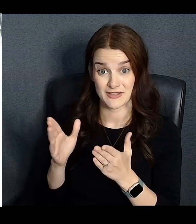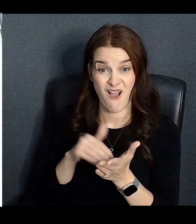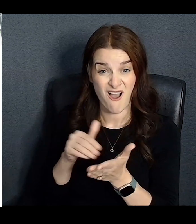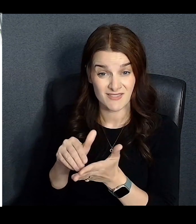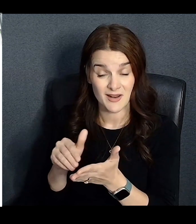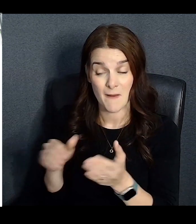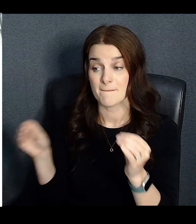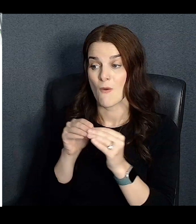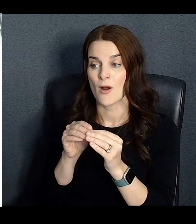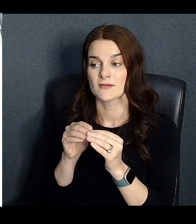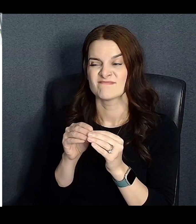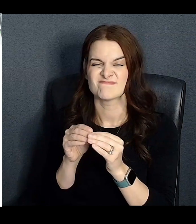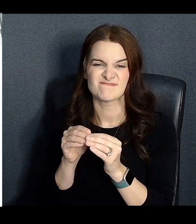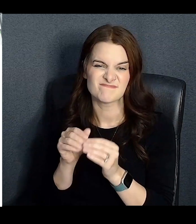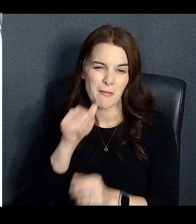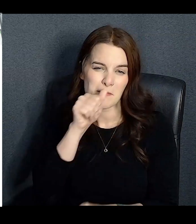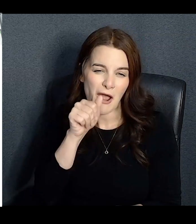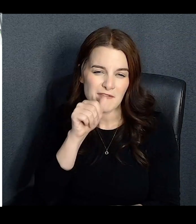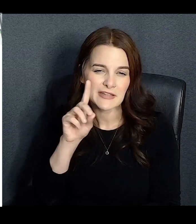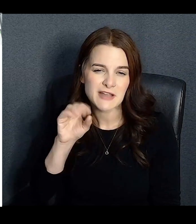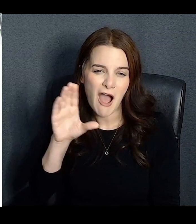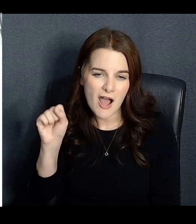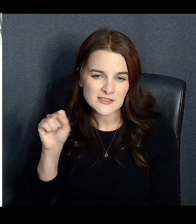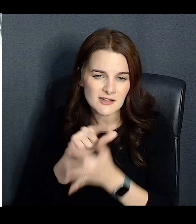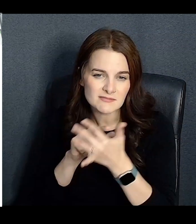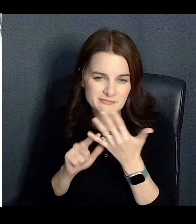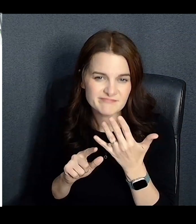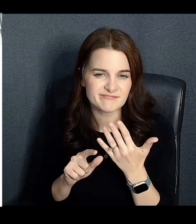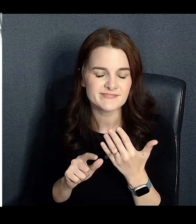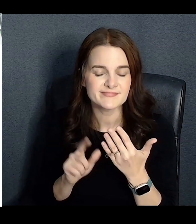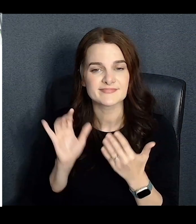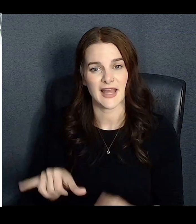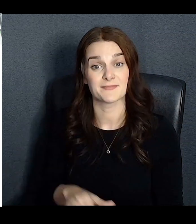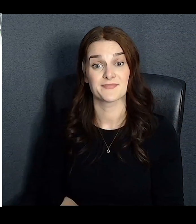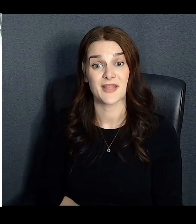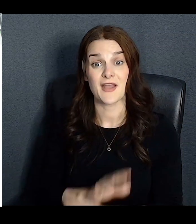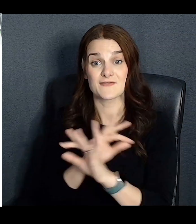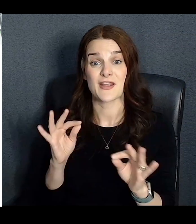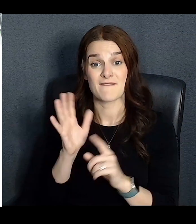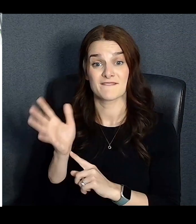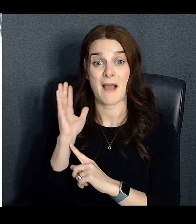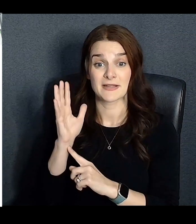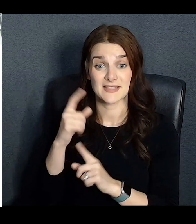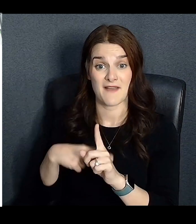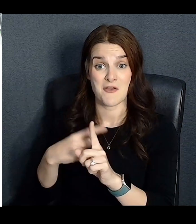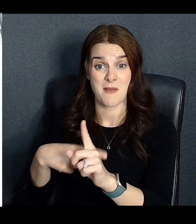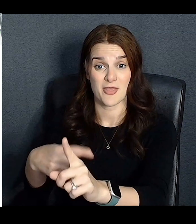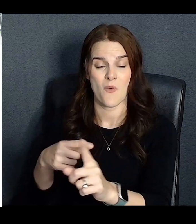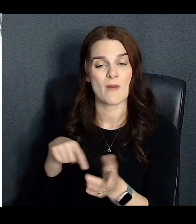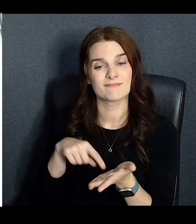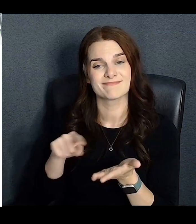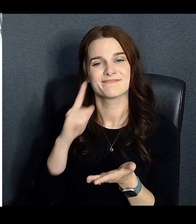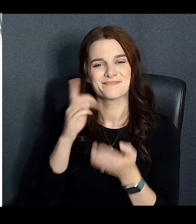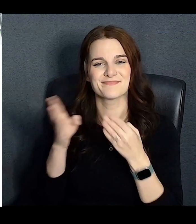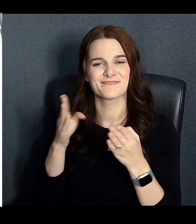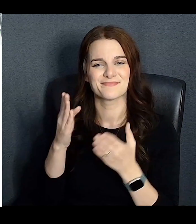needing a lot. And maybe if you need it for kind of more, private documents or things like that. That is free for 5 minutes a month, or you can